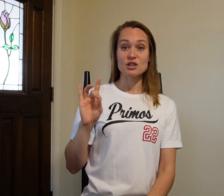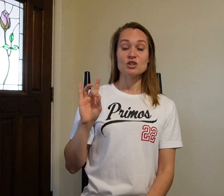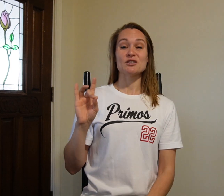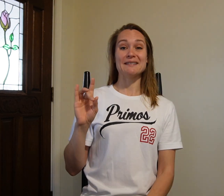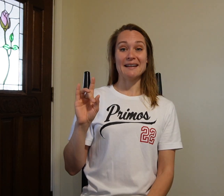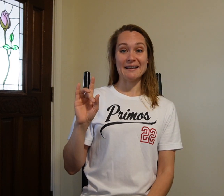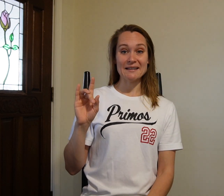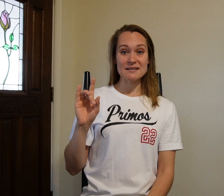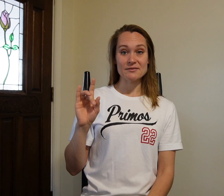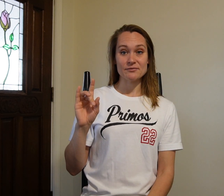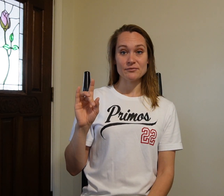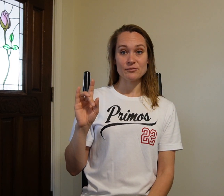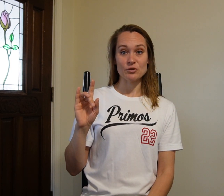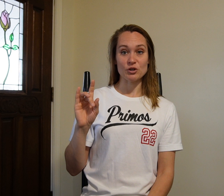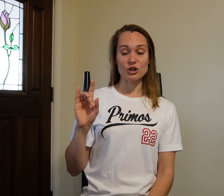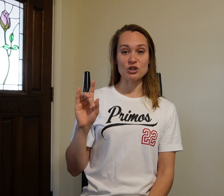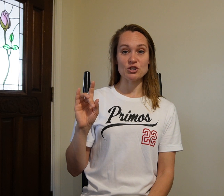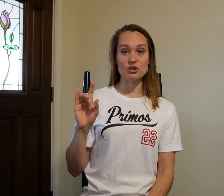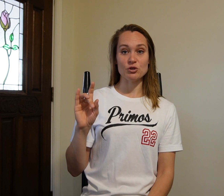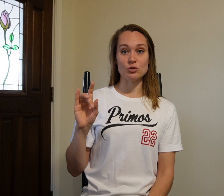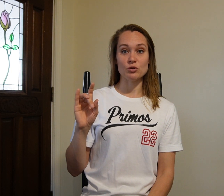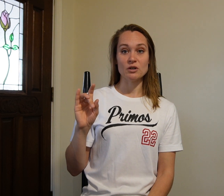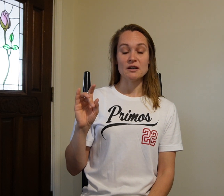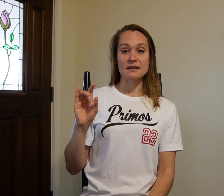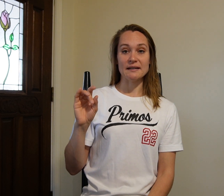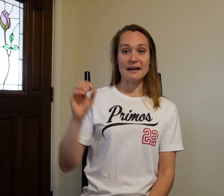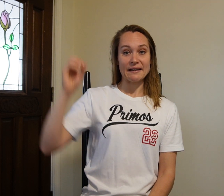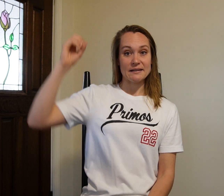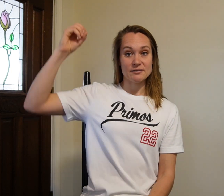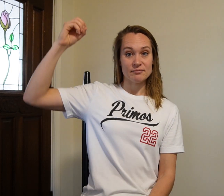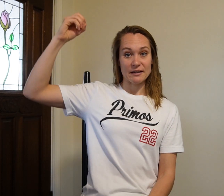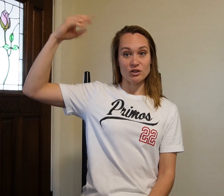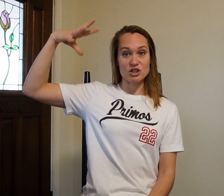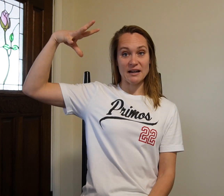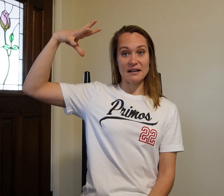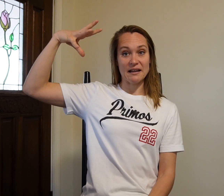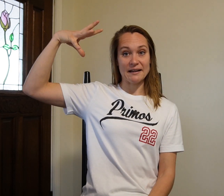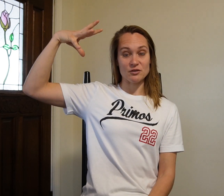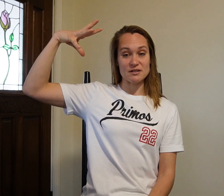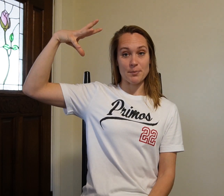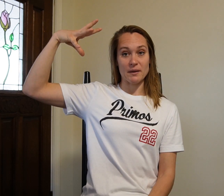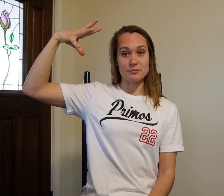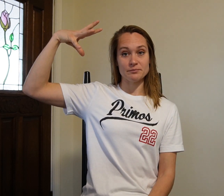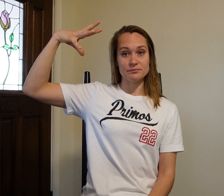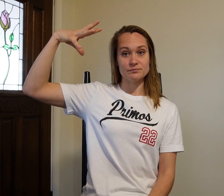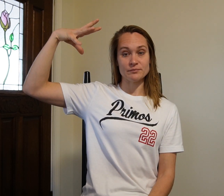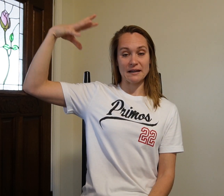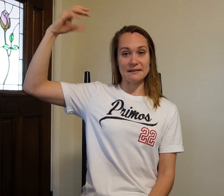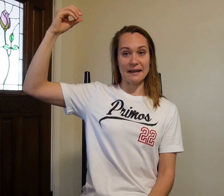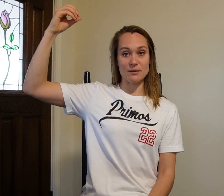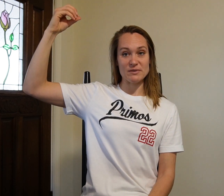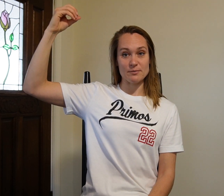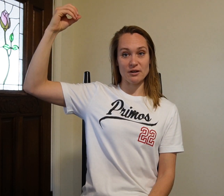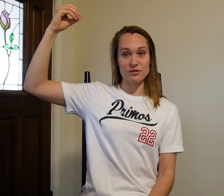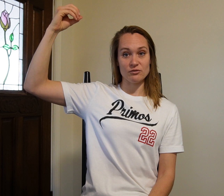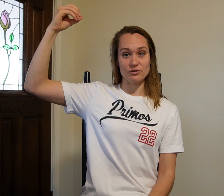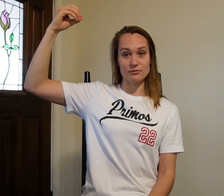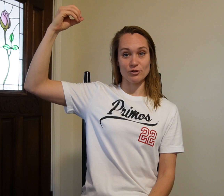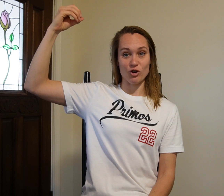To light, you're going to do light like you're shining a light on something. Like a lamp is above you, your arm